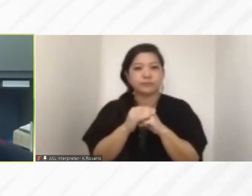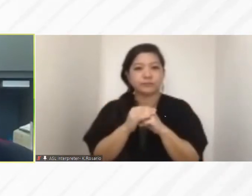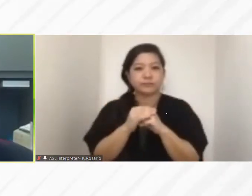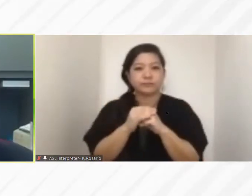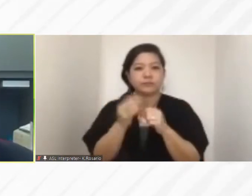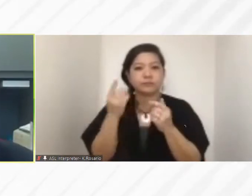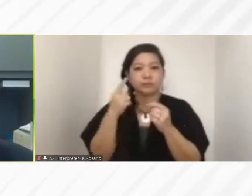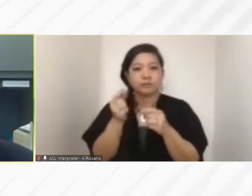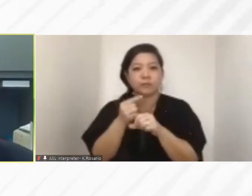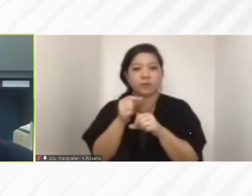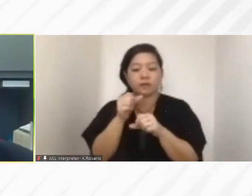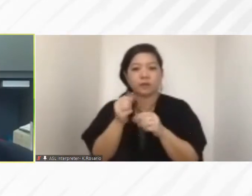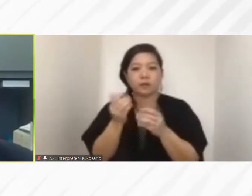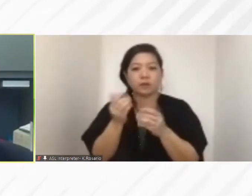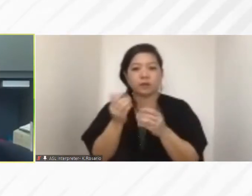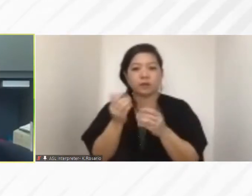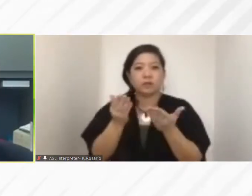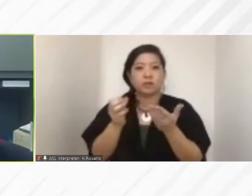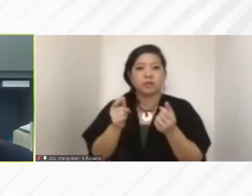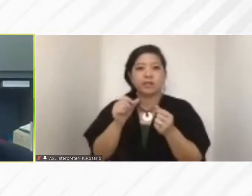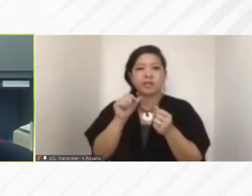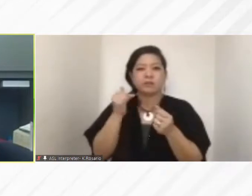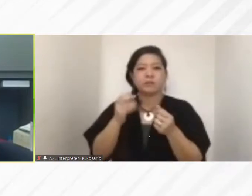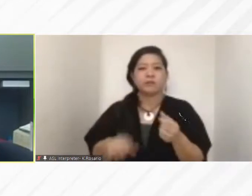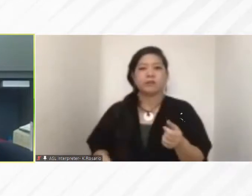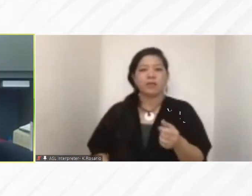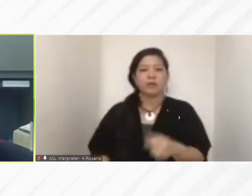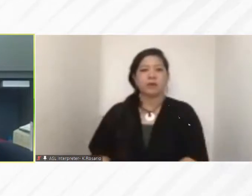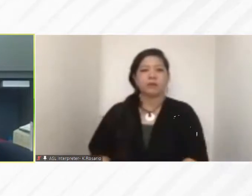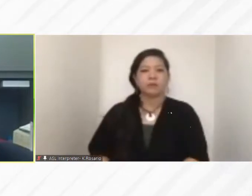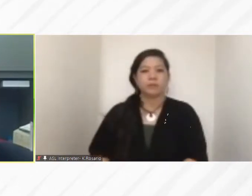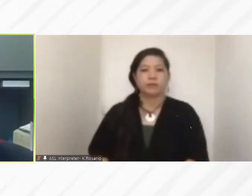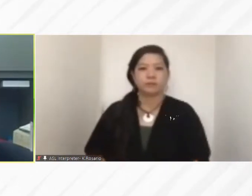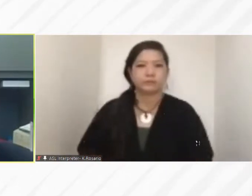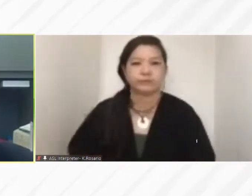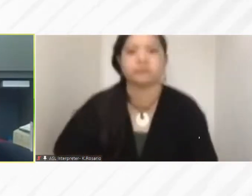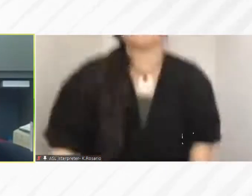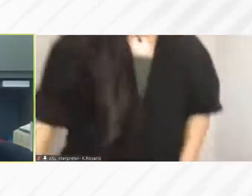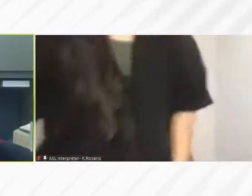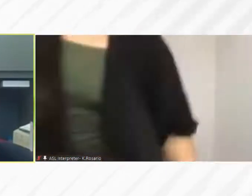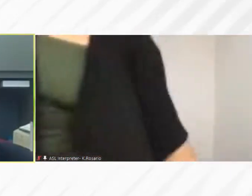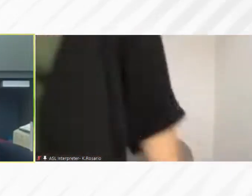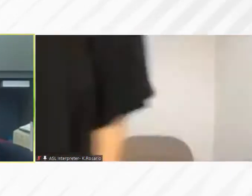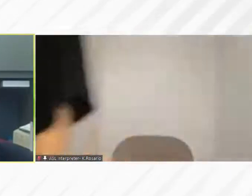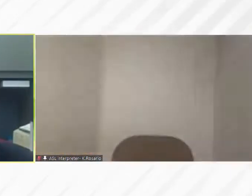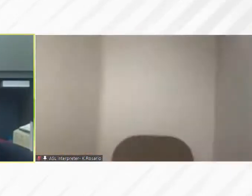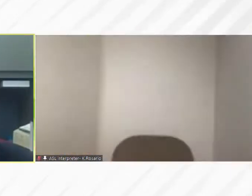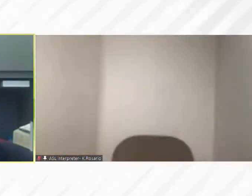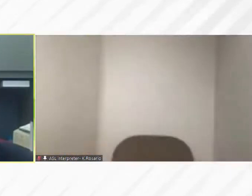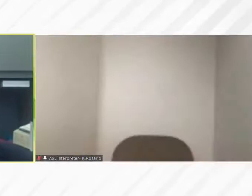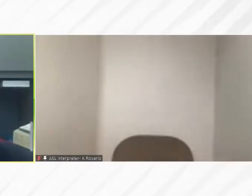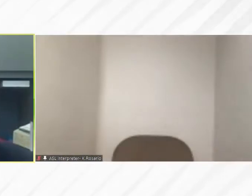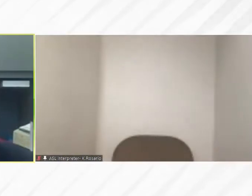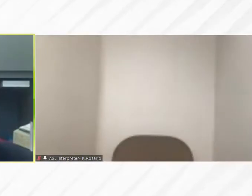Guam, our declaration of the public health emergency started in March and continues on. As of this morning's situation